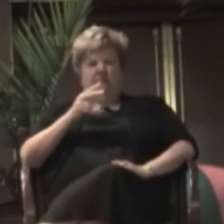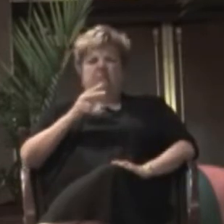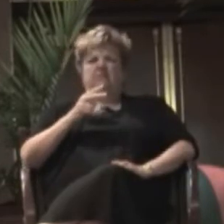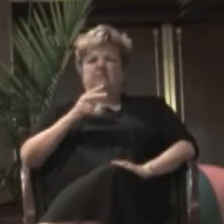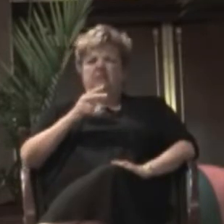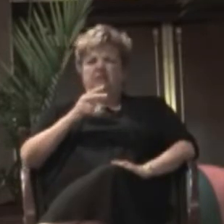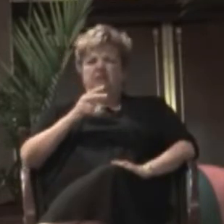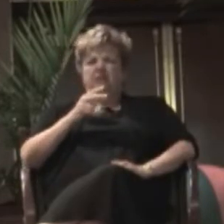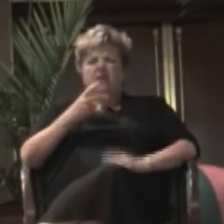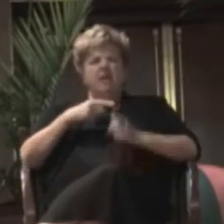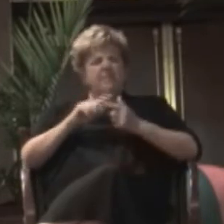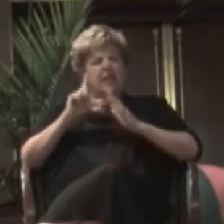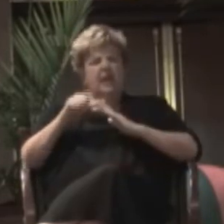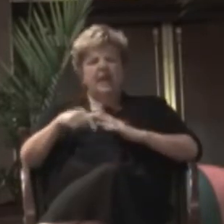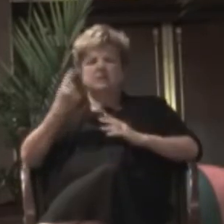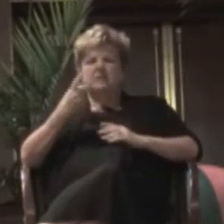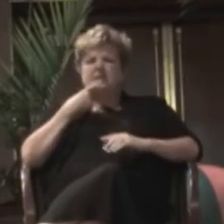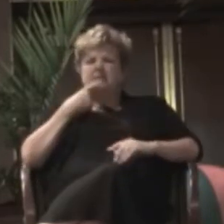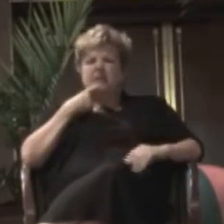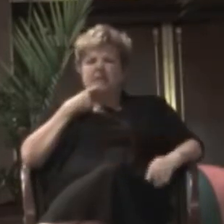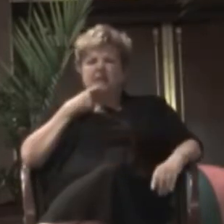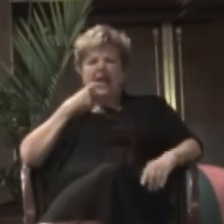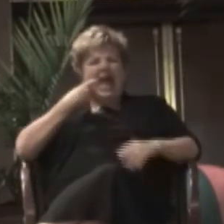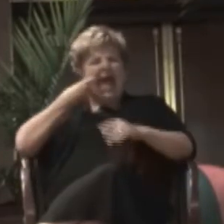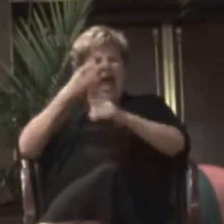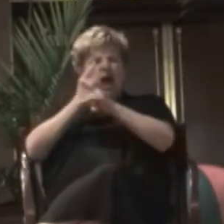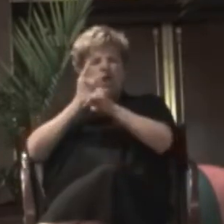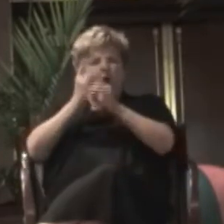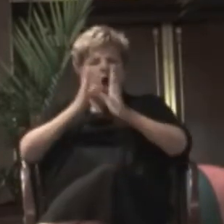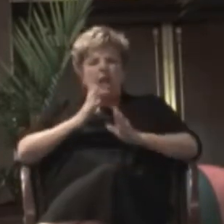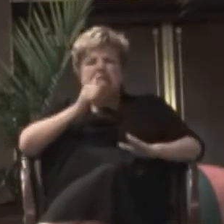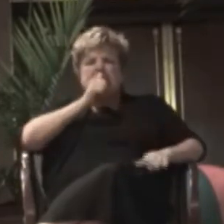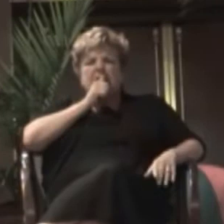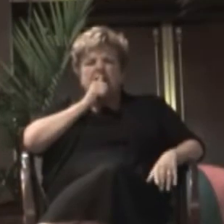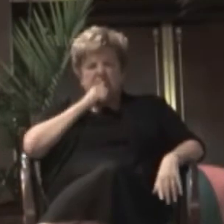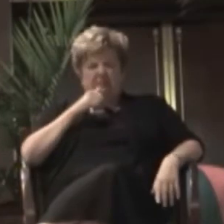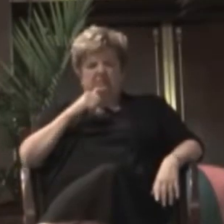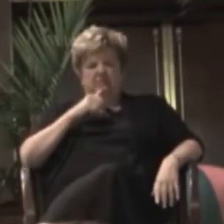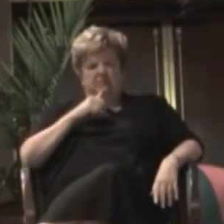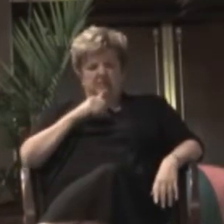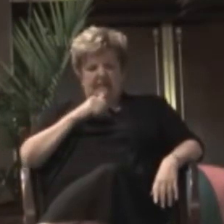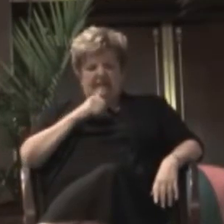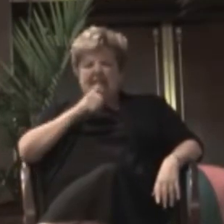yucky name for something. I mean, secret drunks. Now, who wants to be one of them?